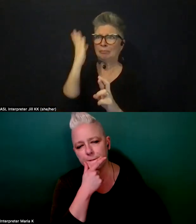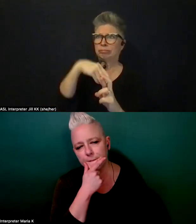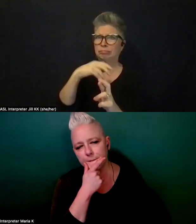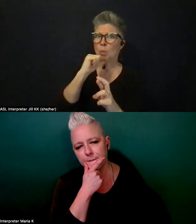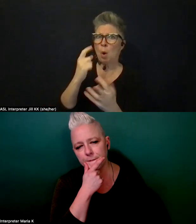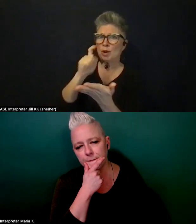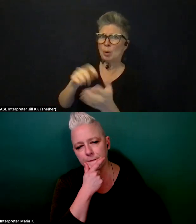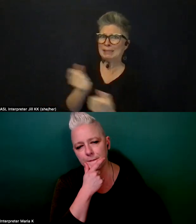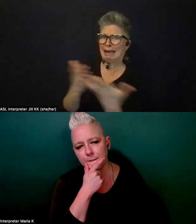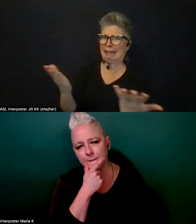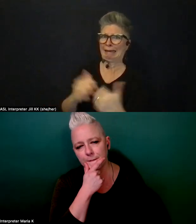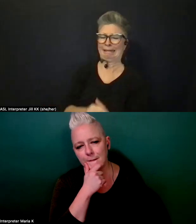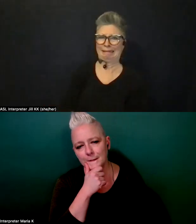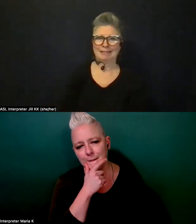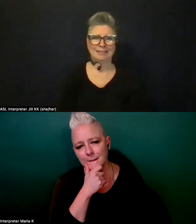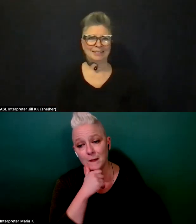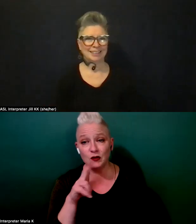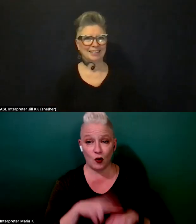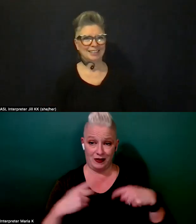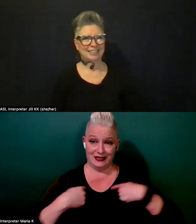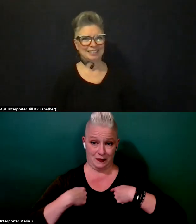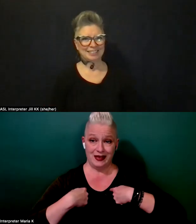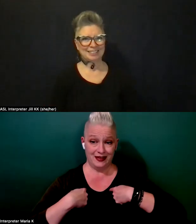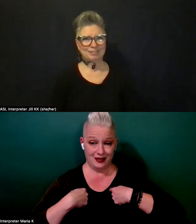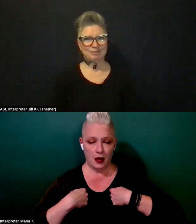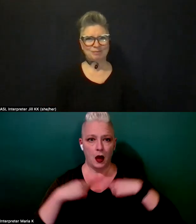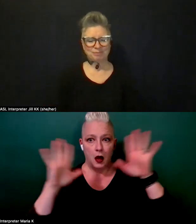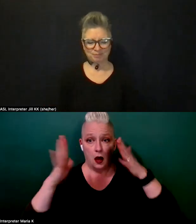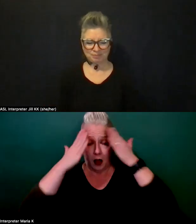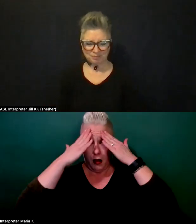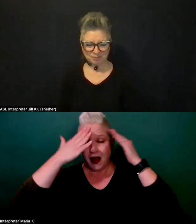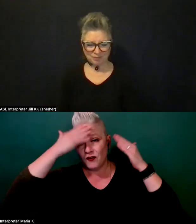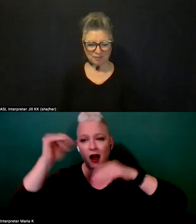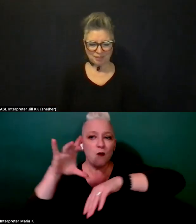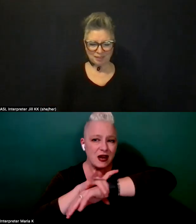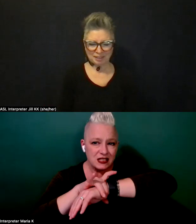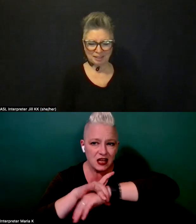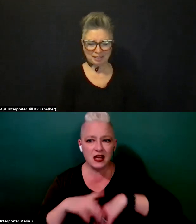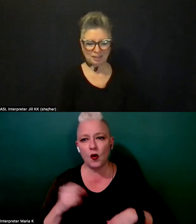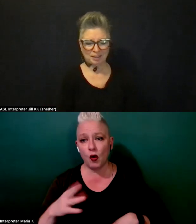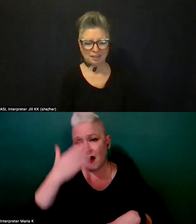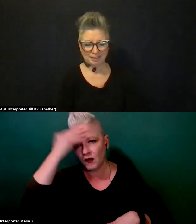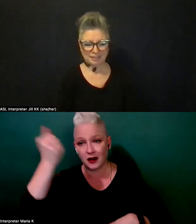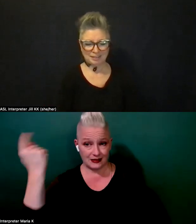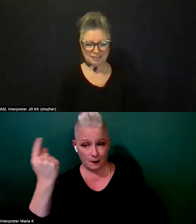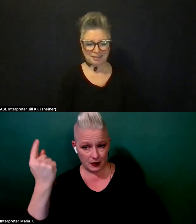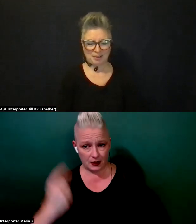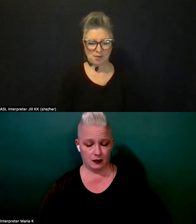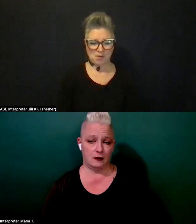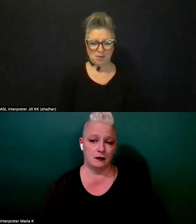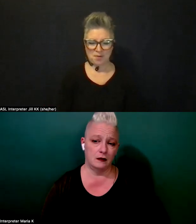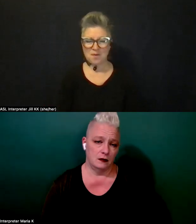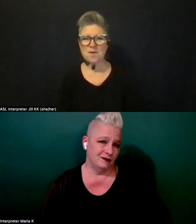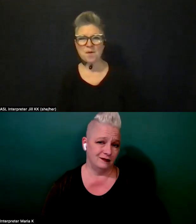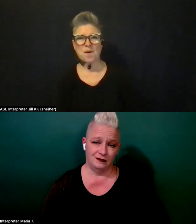Normally it's me that's like worried about like, oh, I forgot a bracelet or oh, I forgot something.